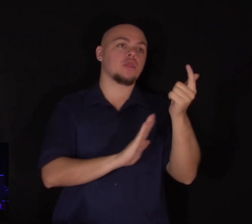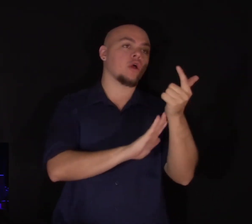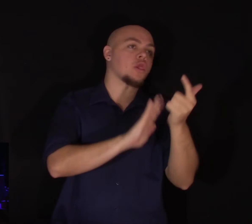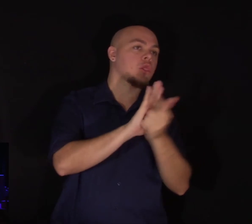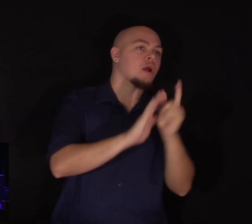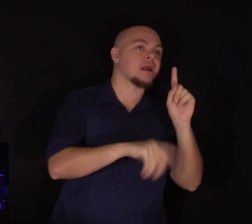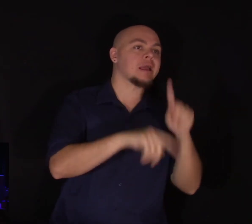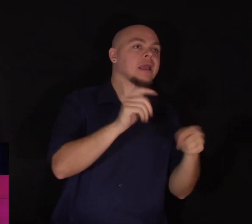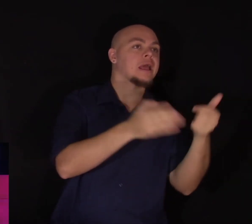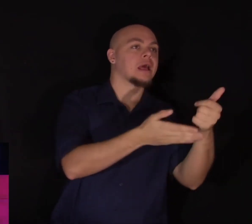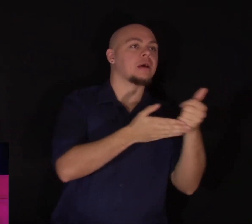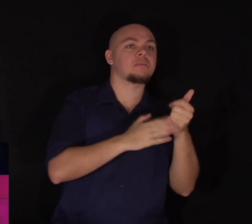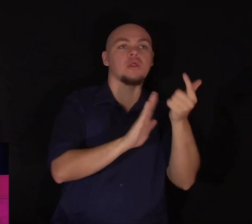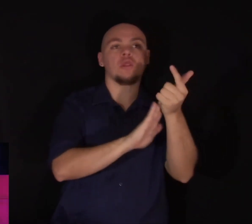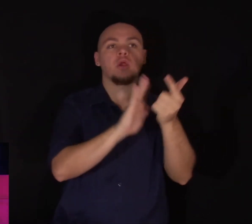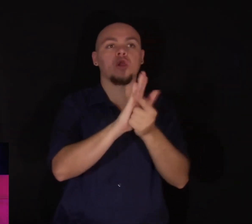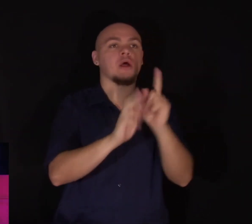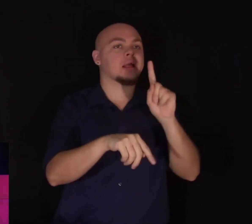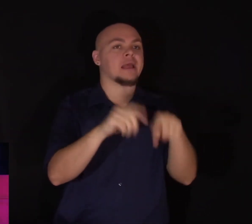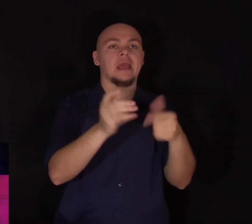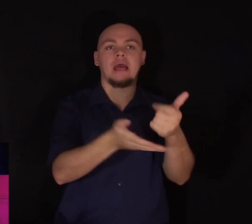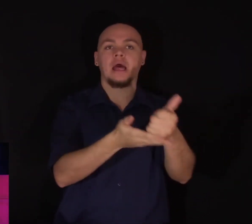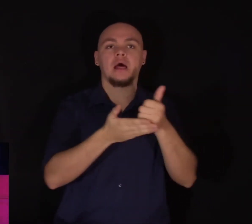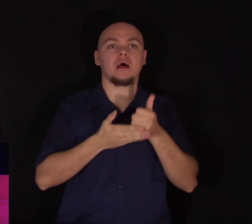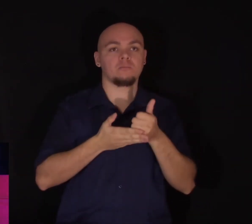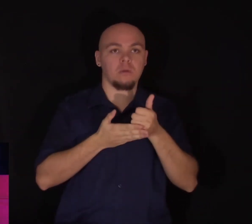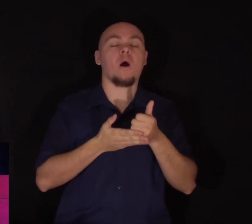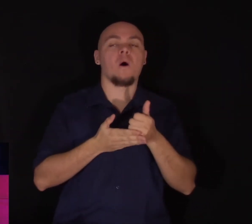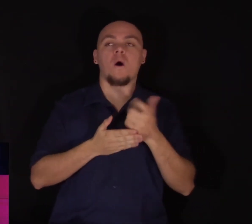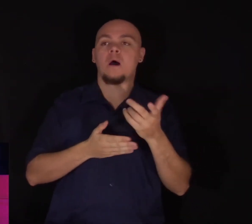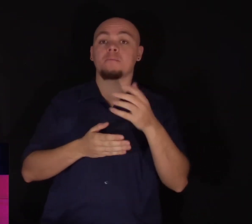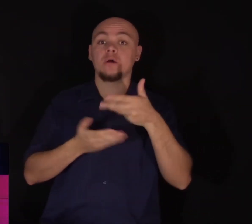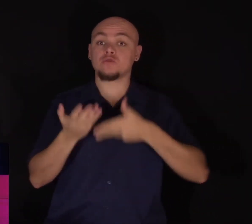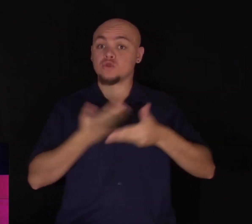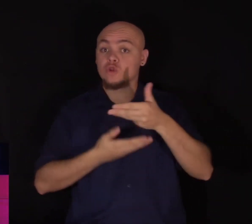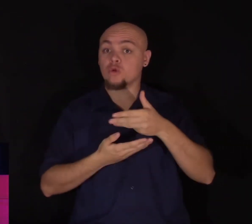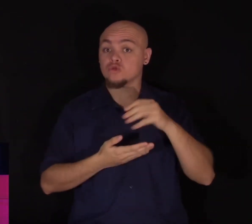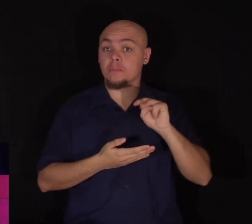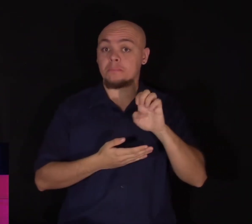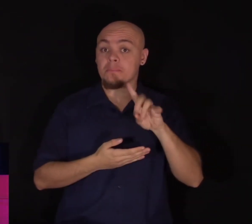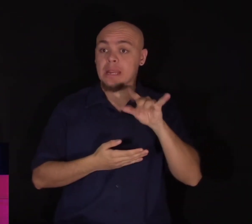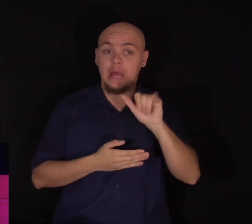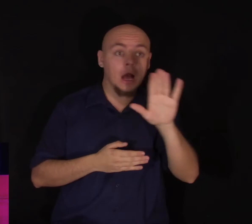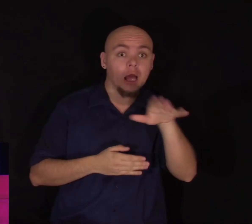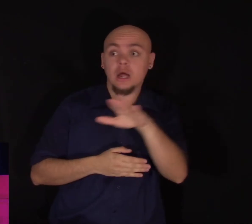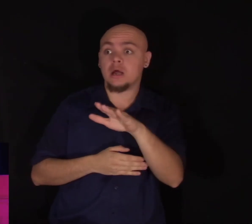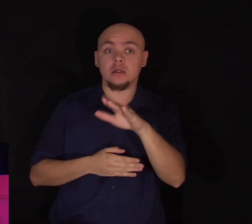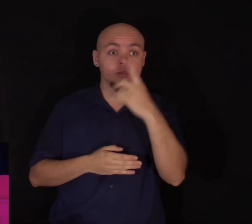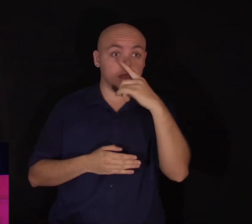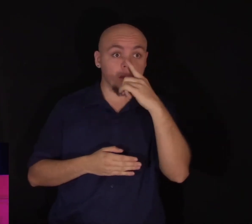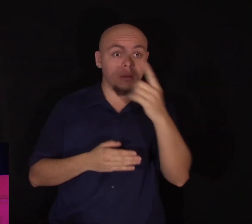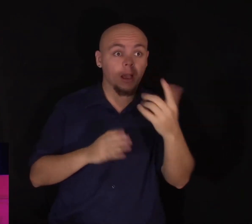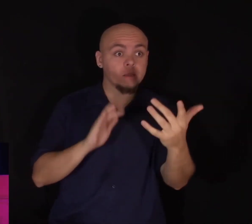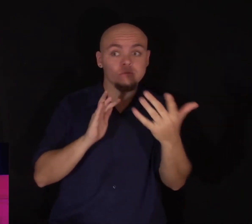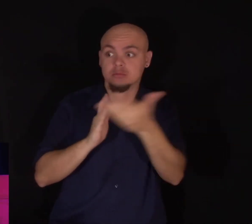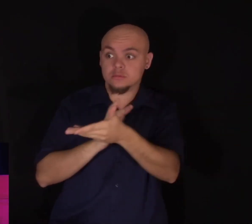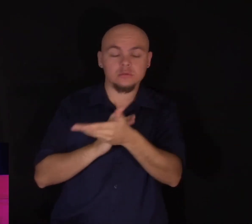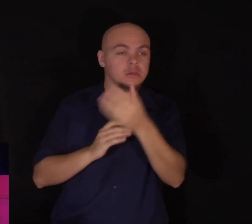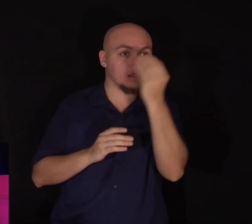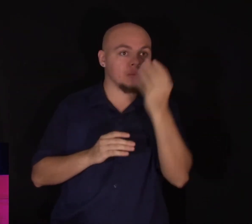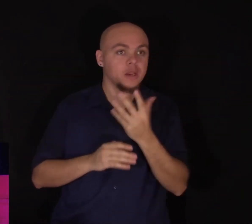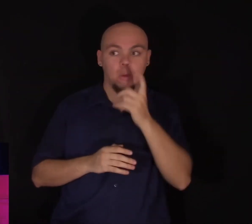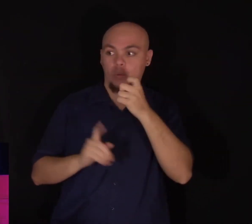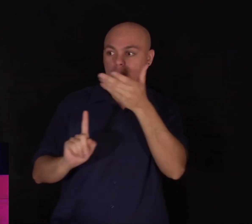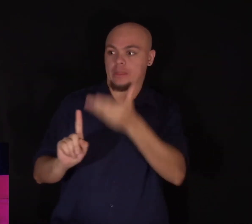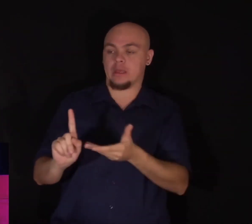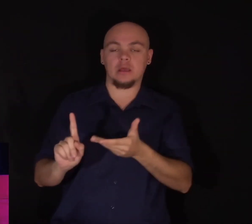can't help me, but maybe social media can. And I asked people to share it and identify the guys. And then Facebook got in contact with me and told me I'd violated their